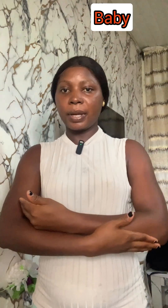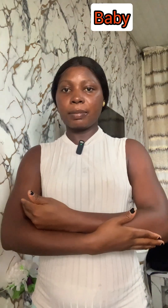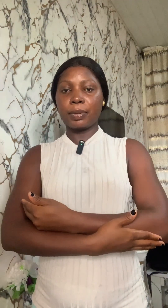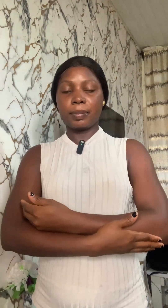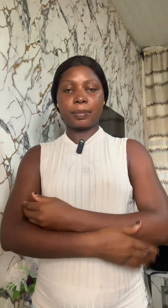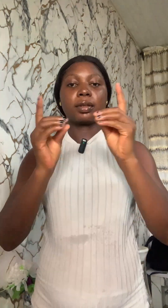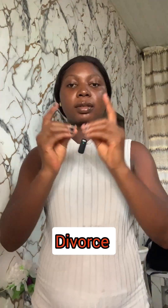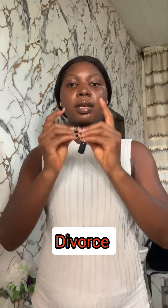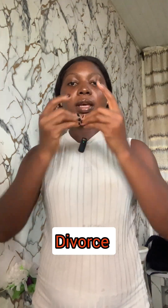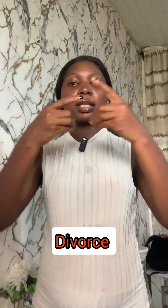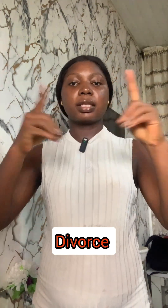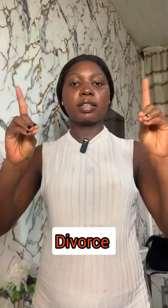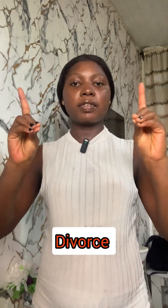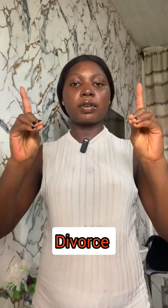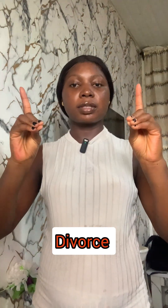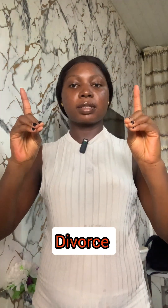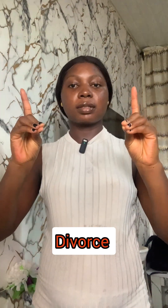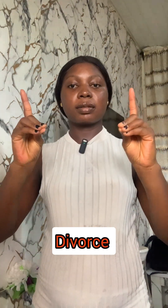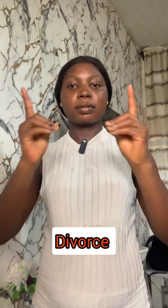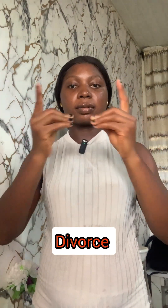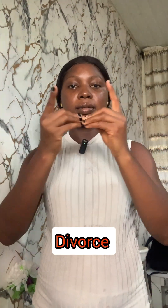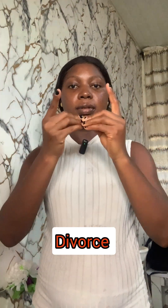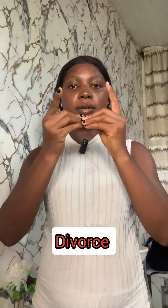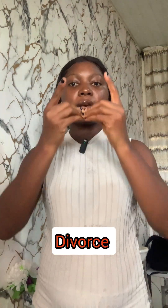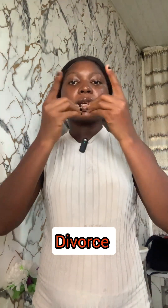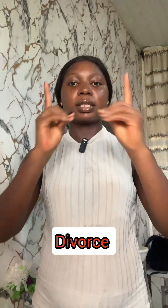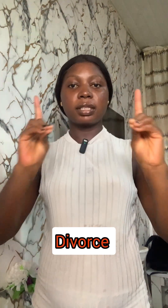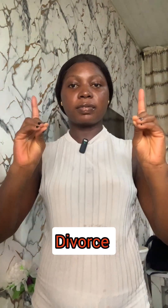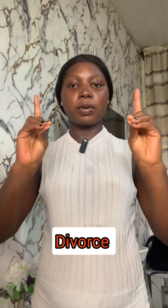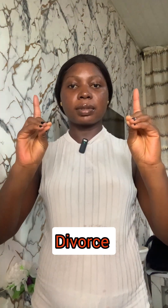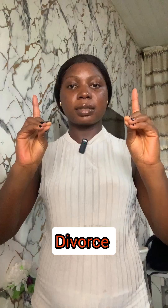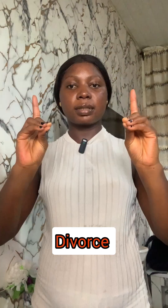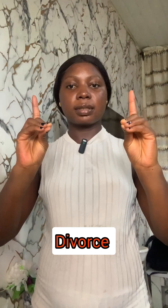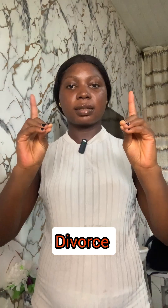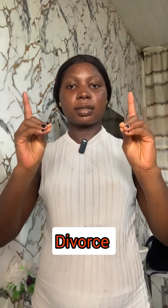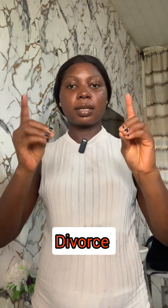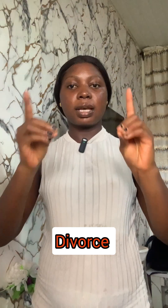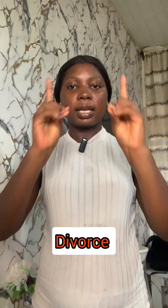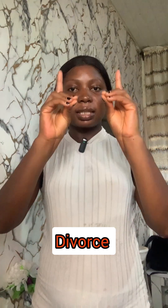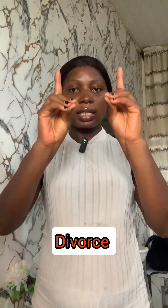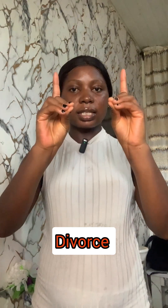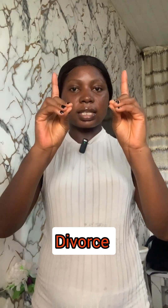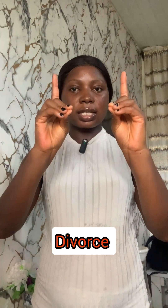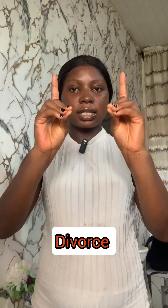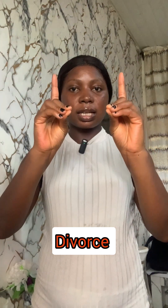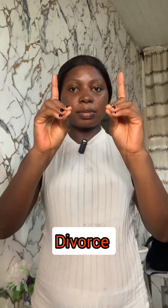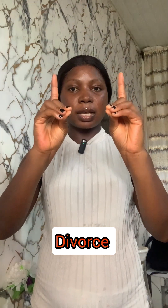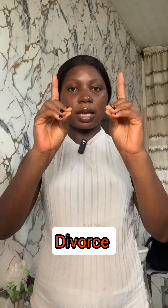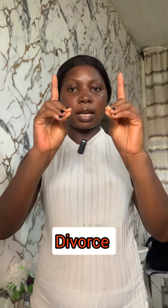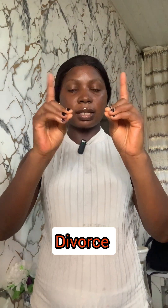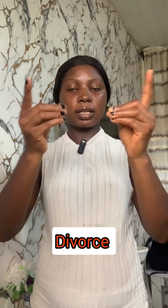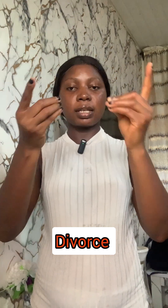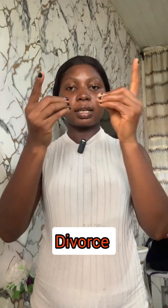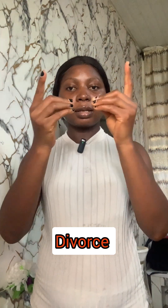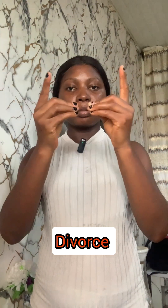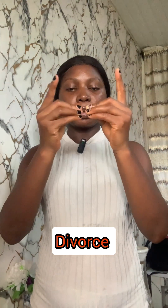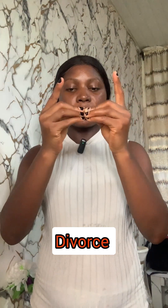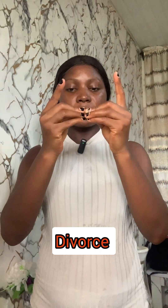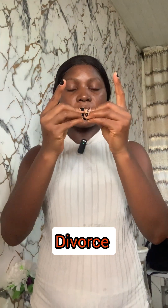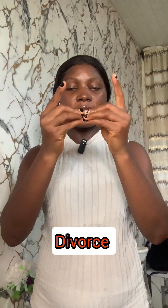Baby. Divorce. Divorce. A D-shaped hand placed together